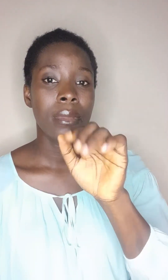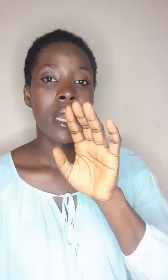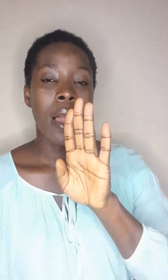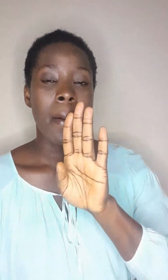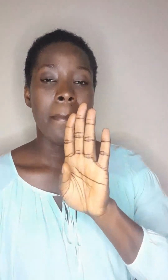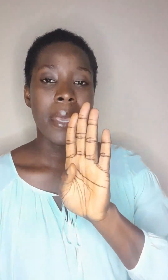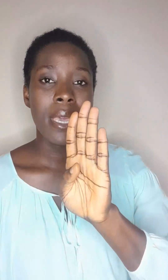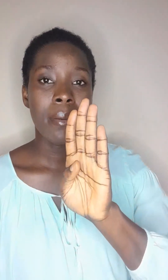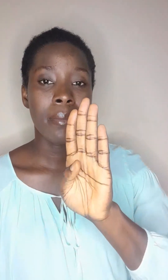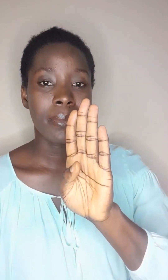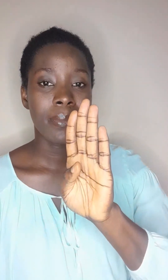B,